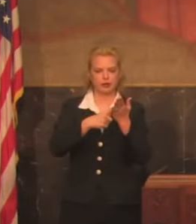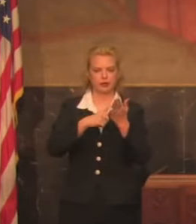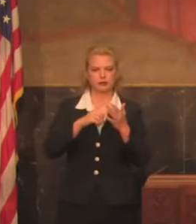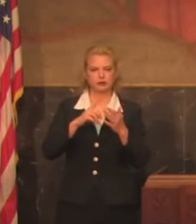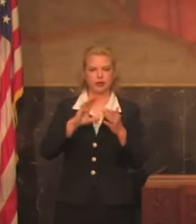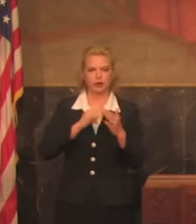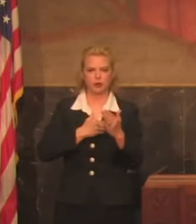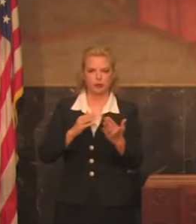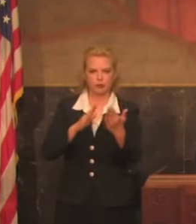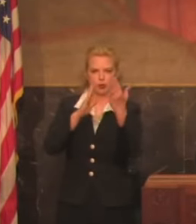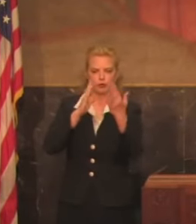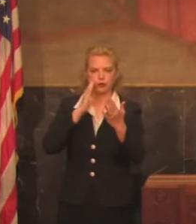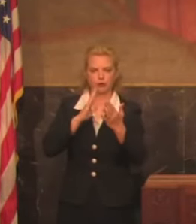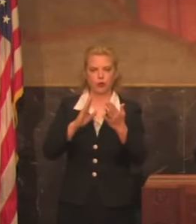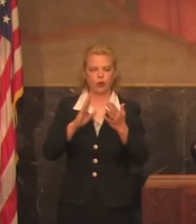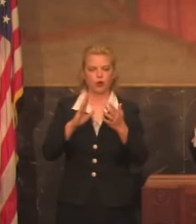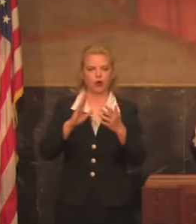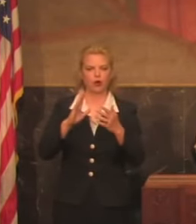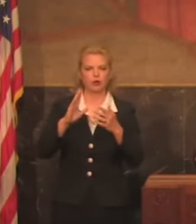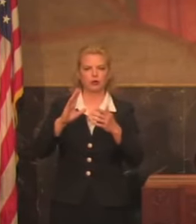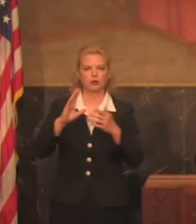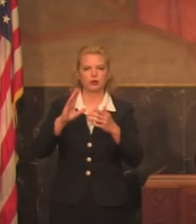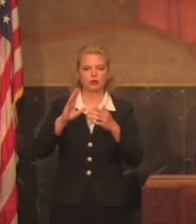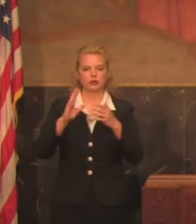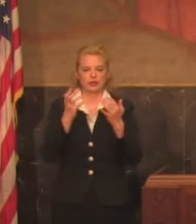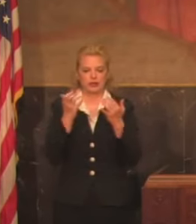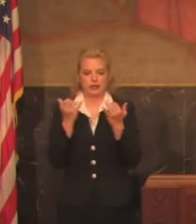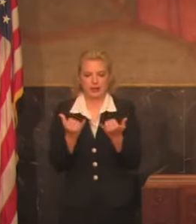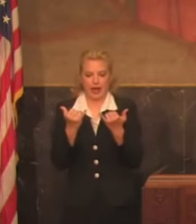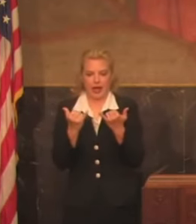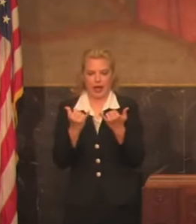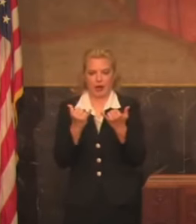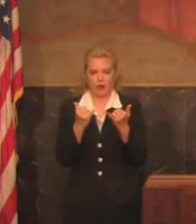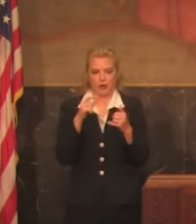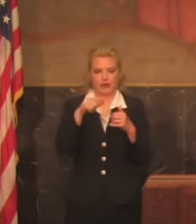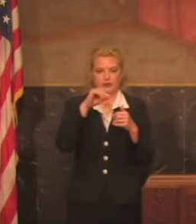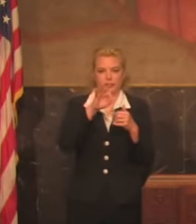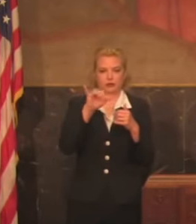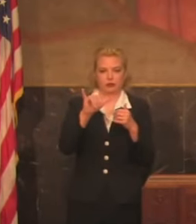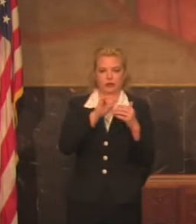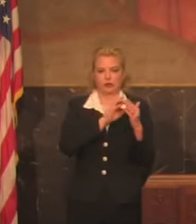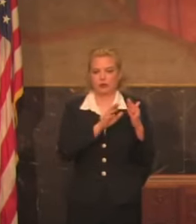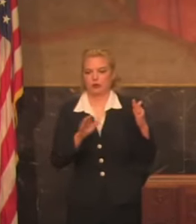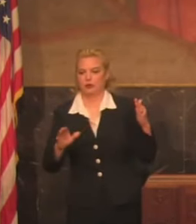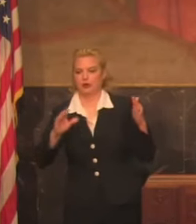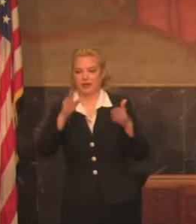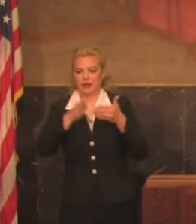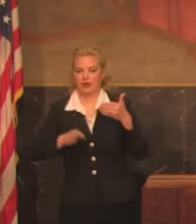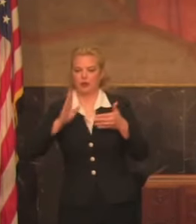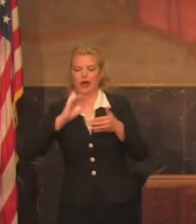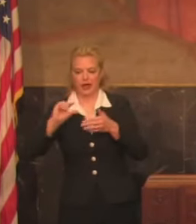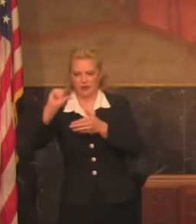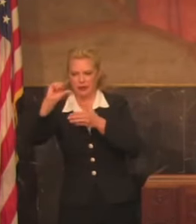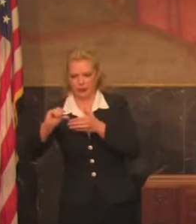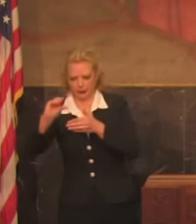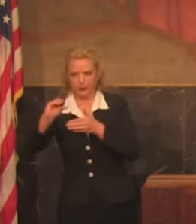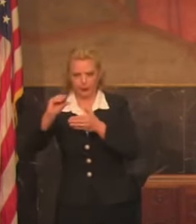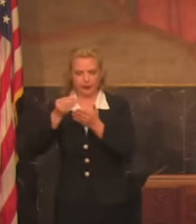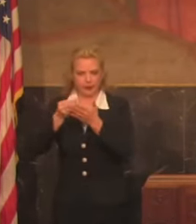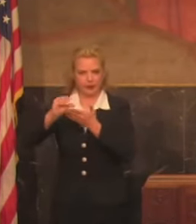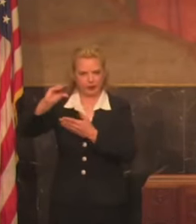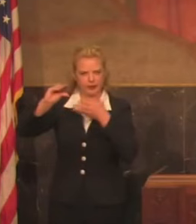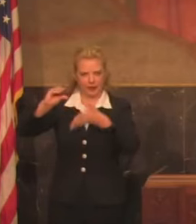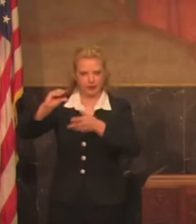investment of excess dollars that will be available to us in the current fiscal year. So these proposals will make up